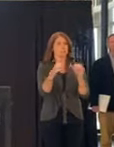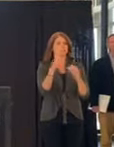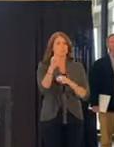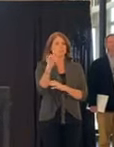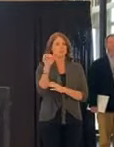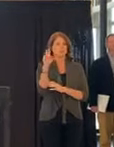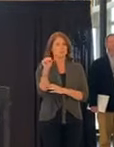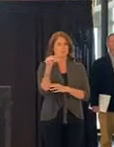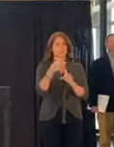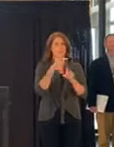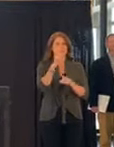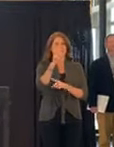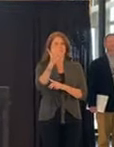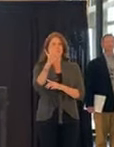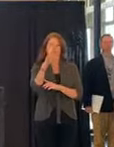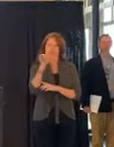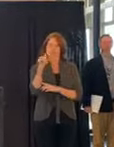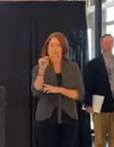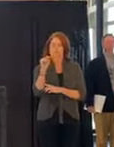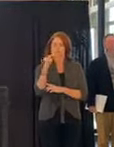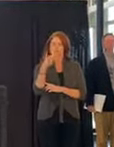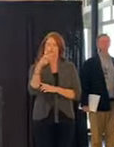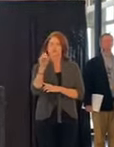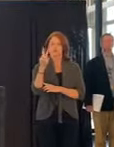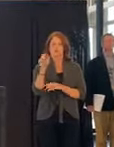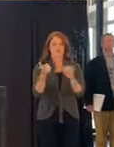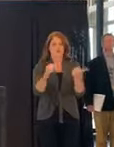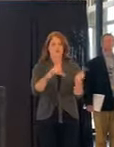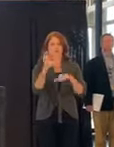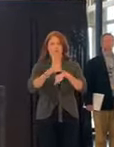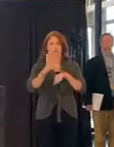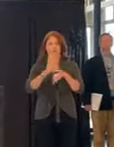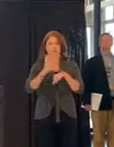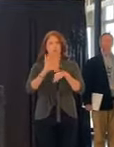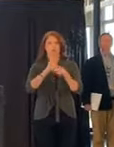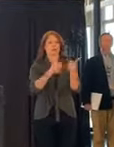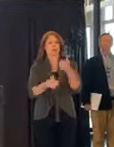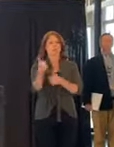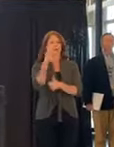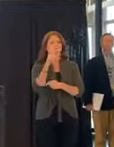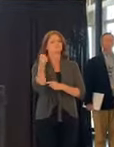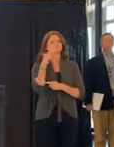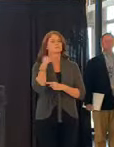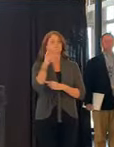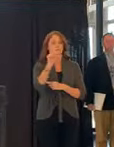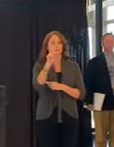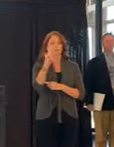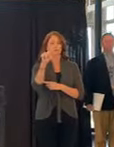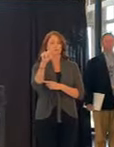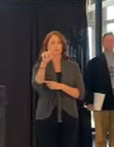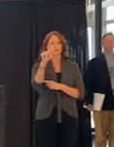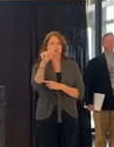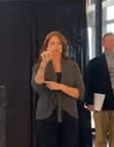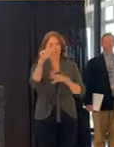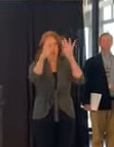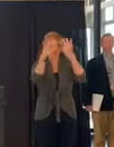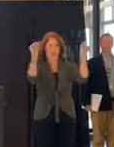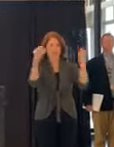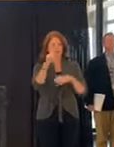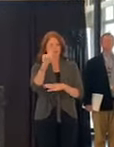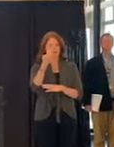Grove Baptist Church, Monsignor Stuart Swetland, President of Donnelly College, Pastor